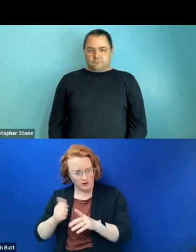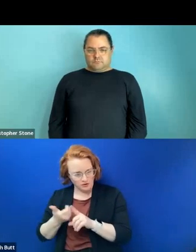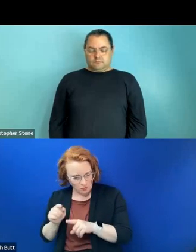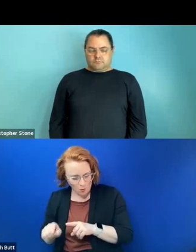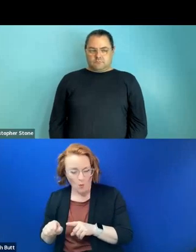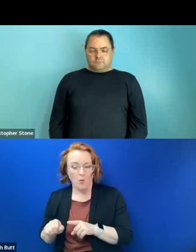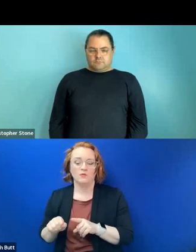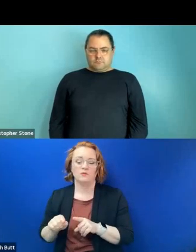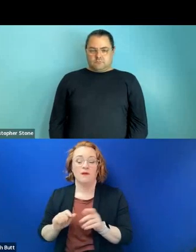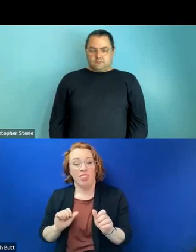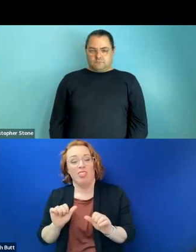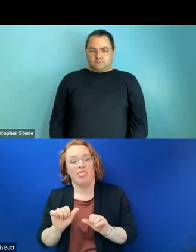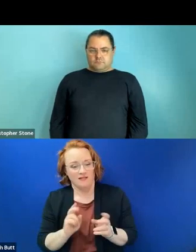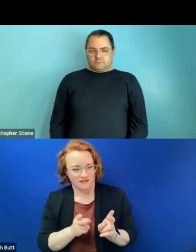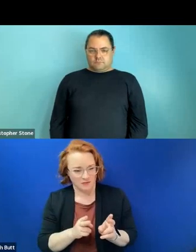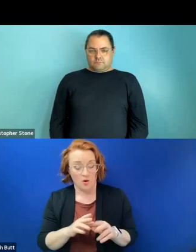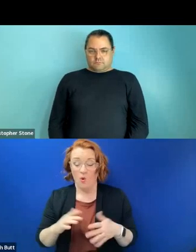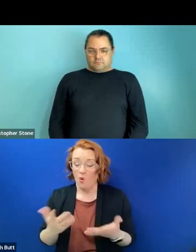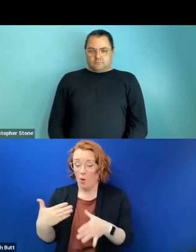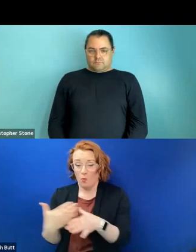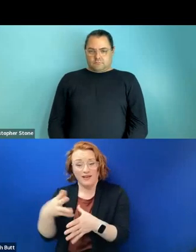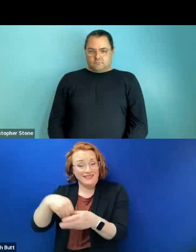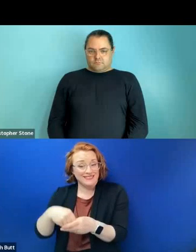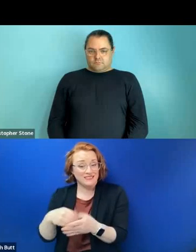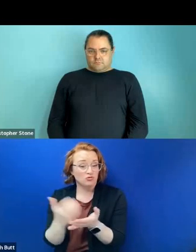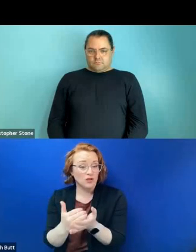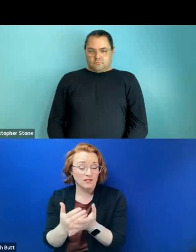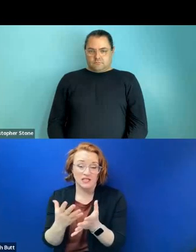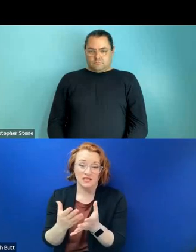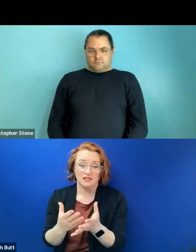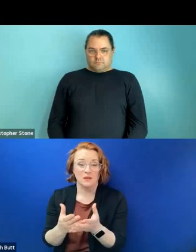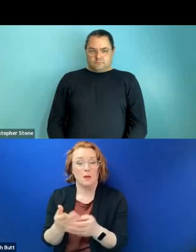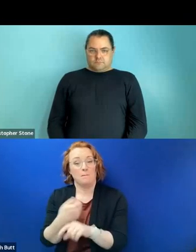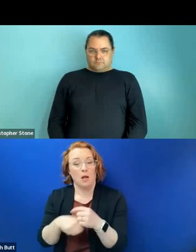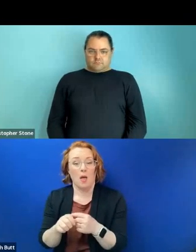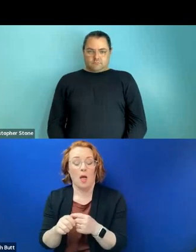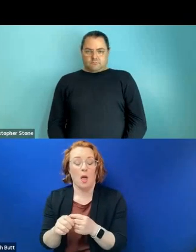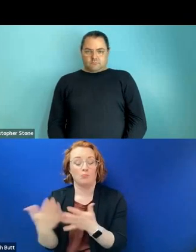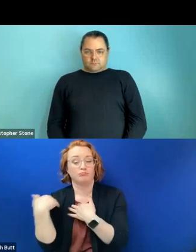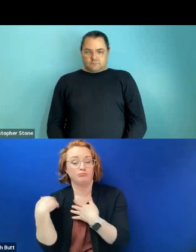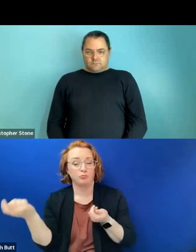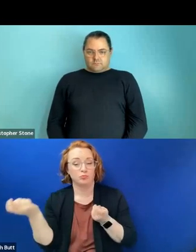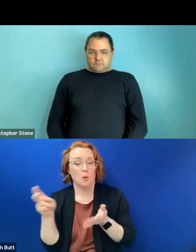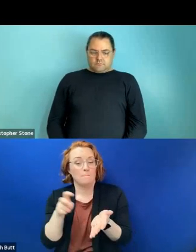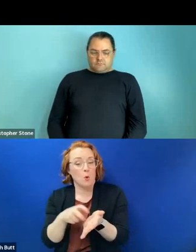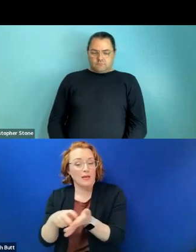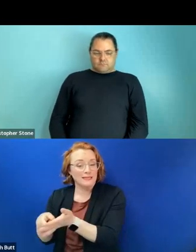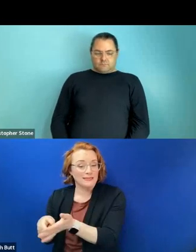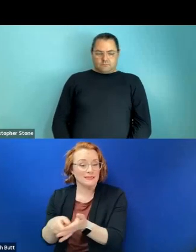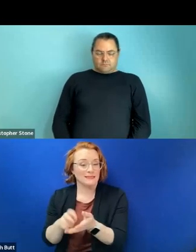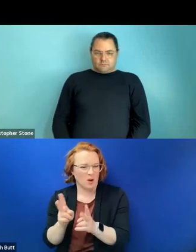Or they might be working in a charity and then become the booking coordinator for a local agency and